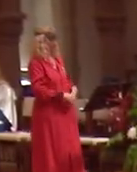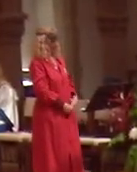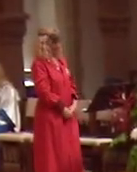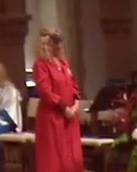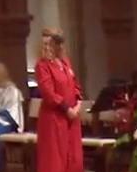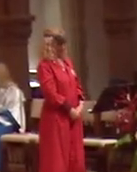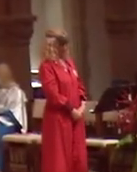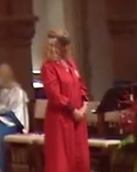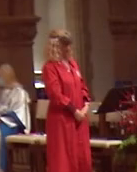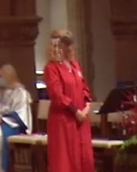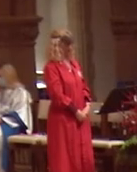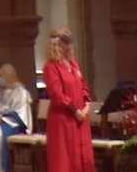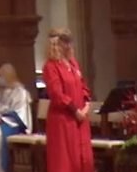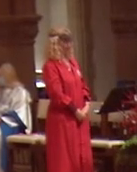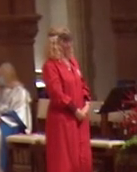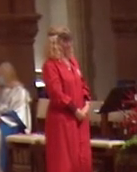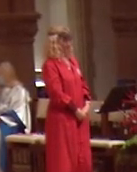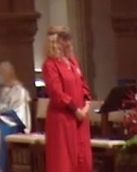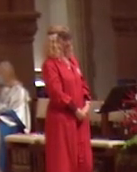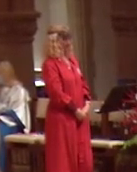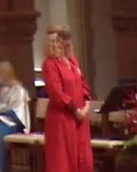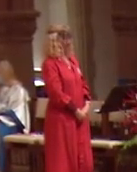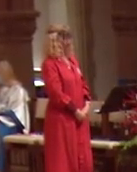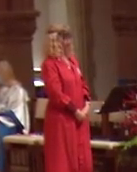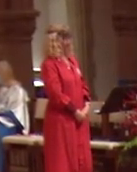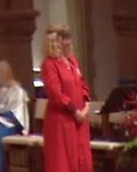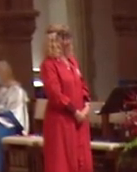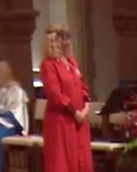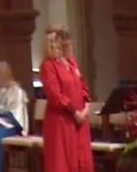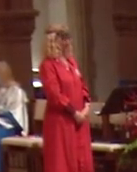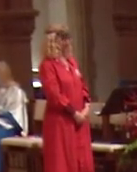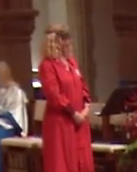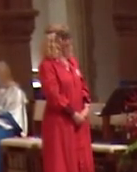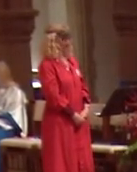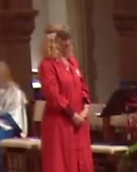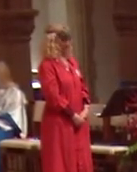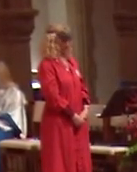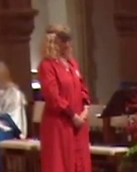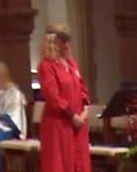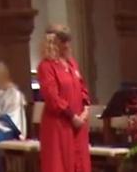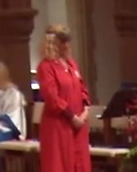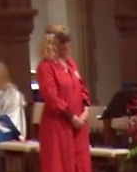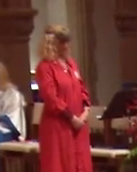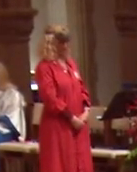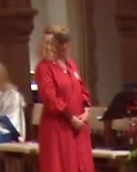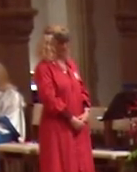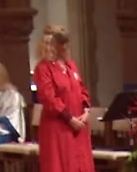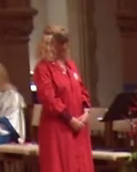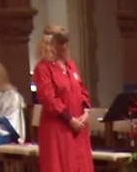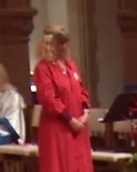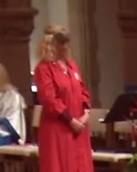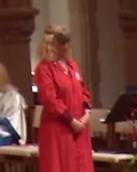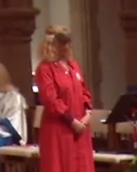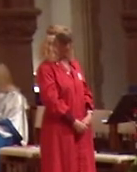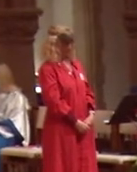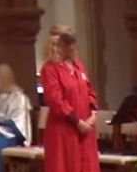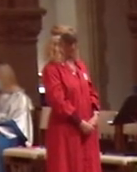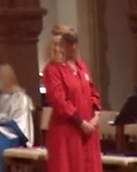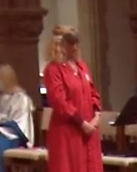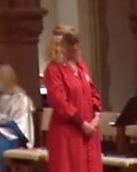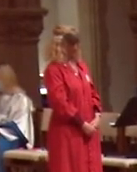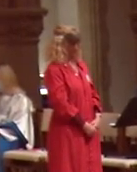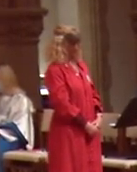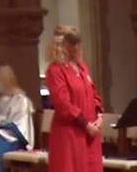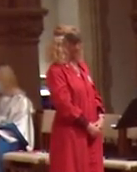Este específico verso ha inspirado generaciones de poetas, músicos y artistas tratando de comprender el misterio